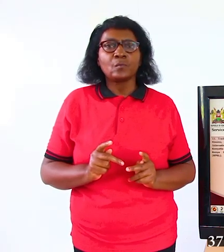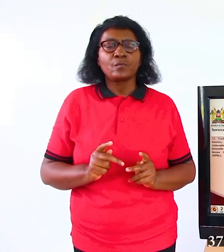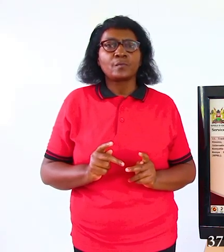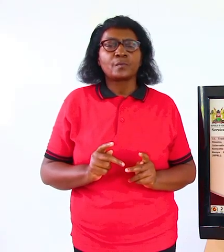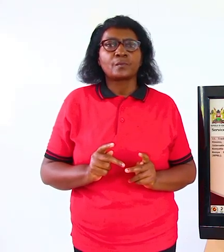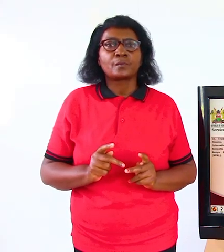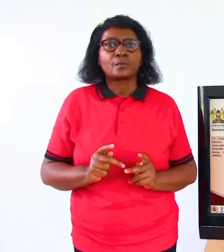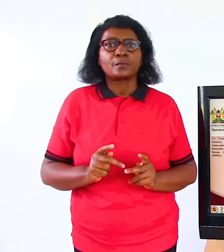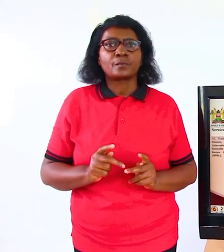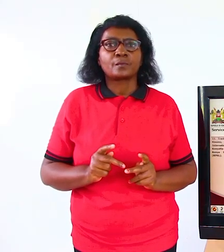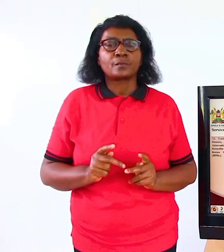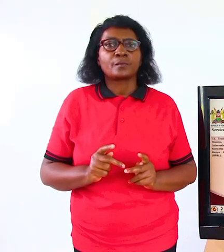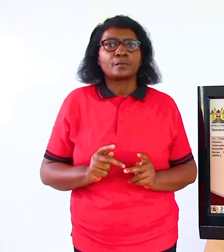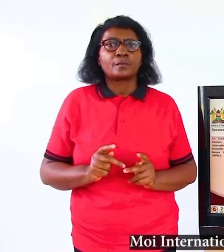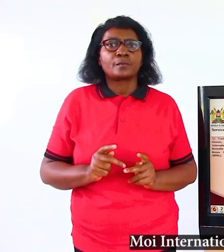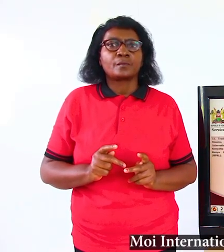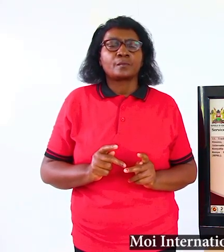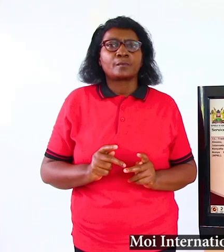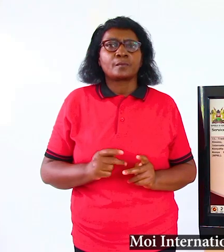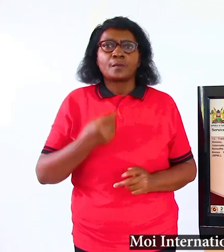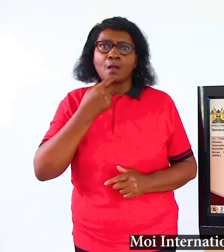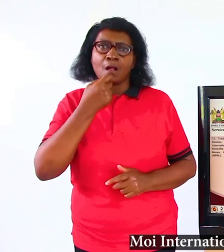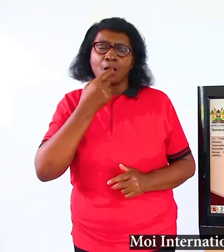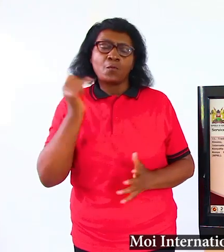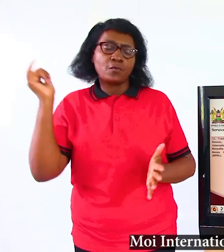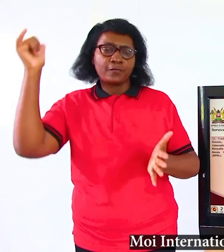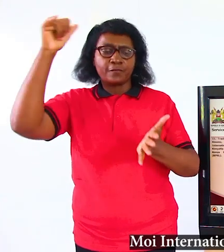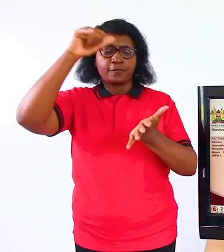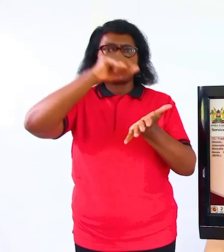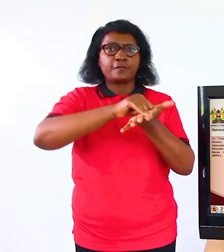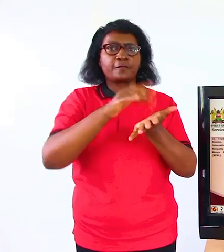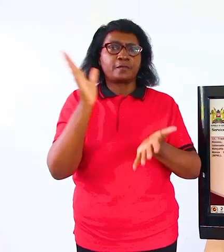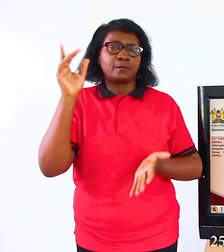37.79, Moi International Airport